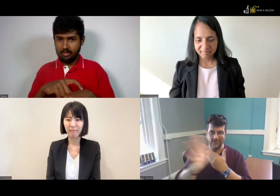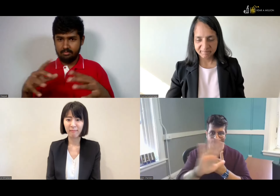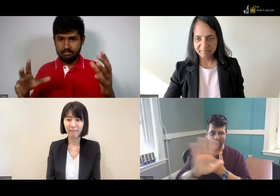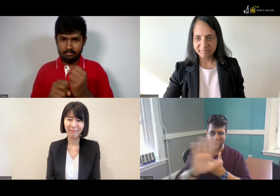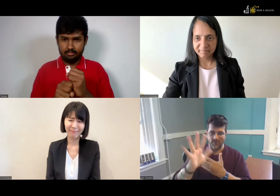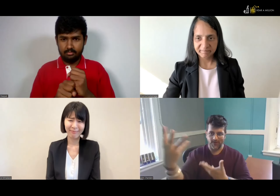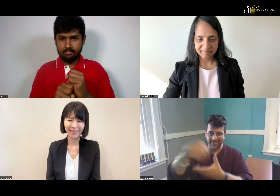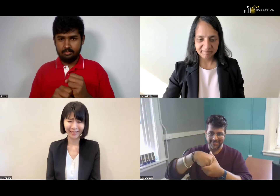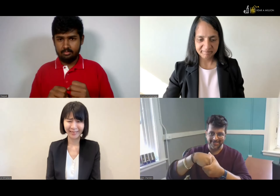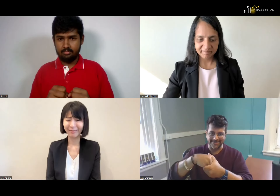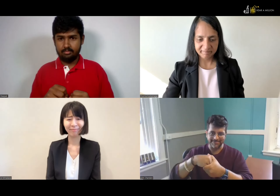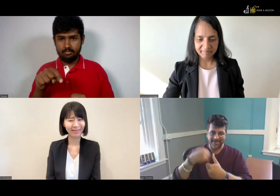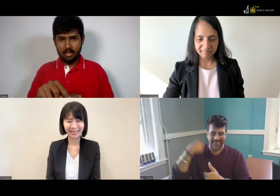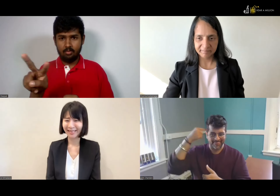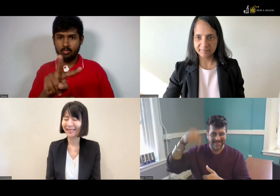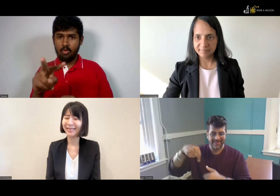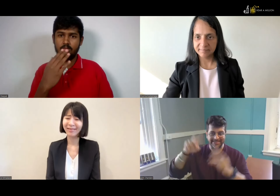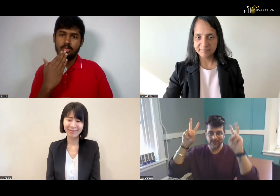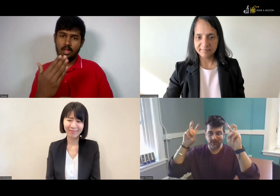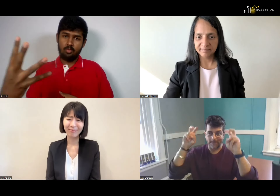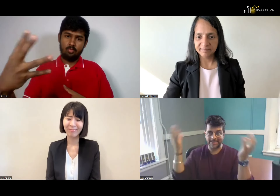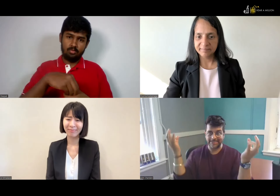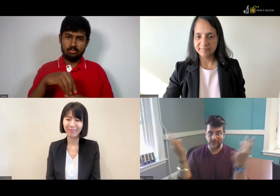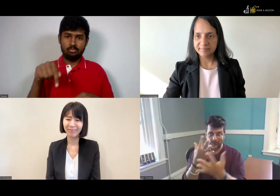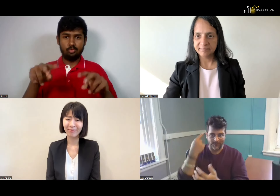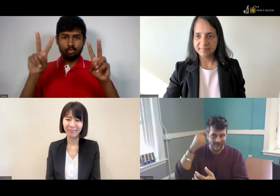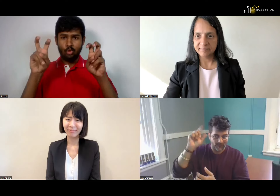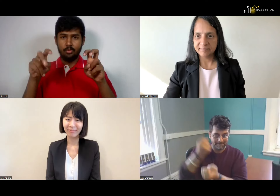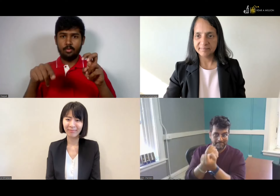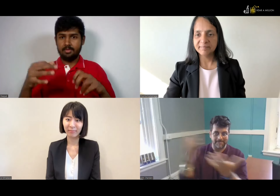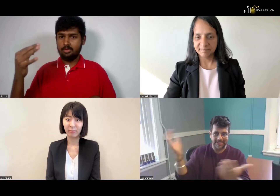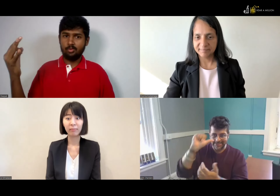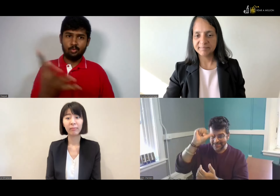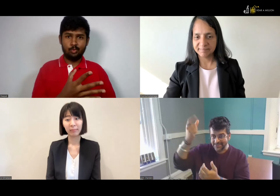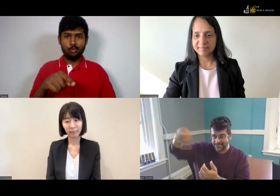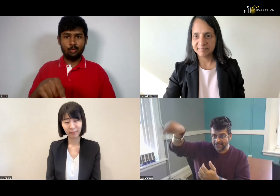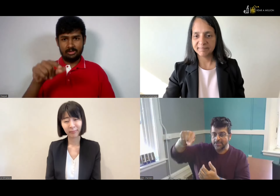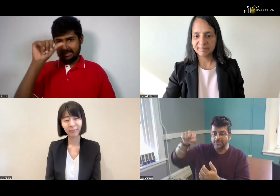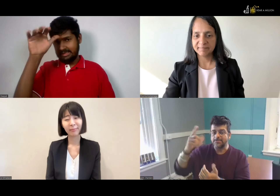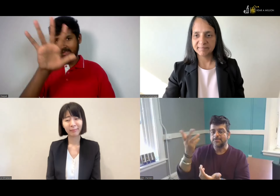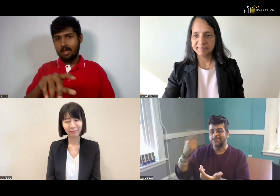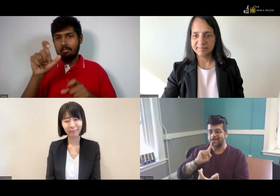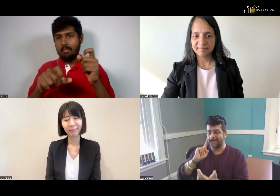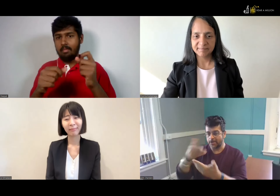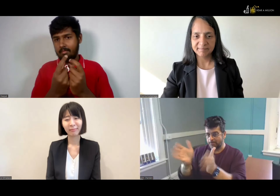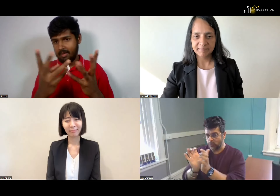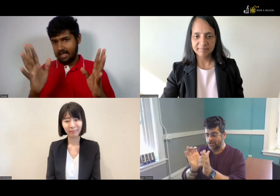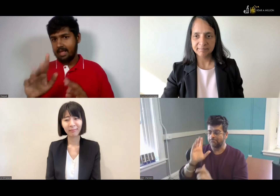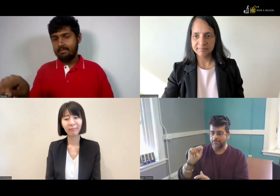think we need to wrap up now, but thank you for your time. I know this is a new topic for a lot